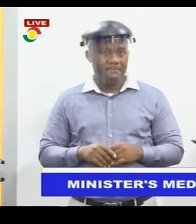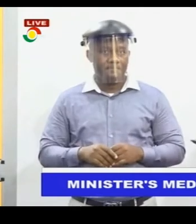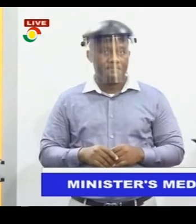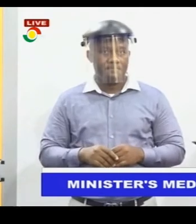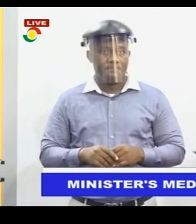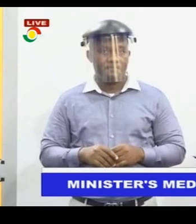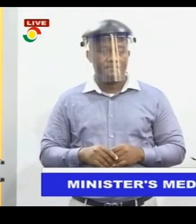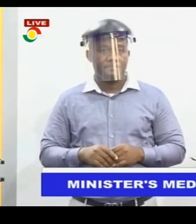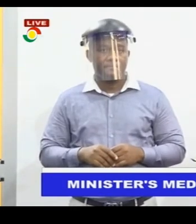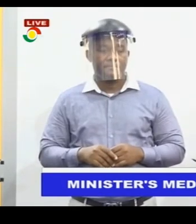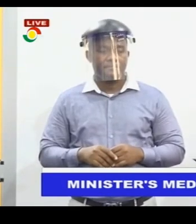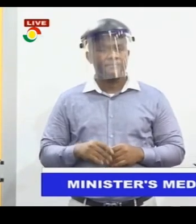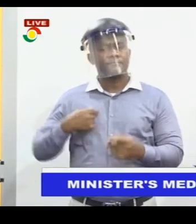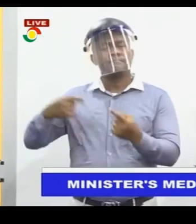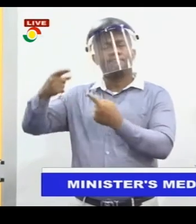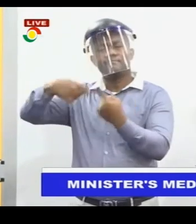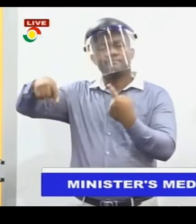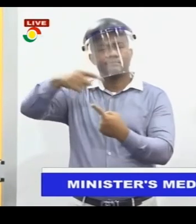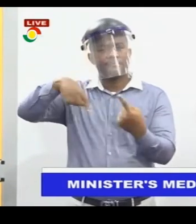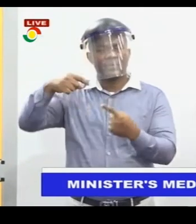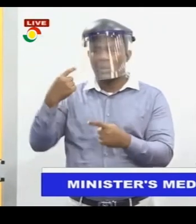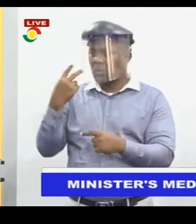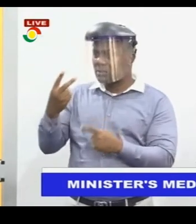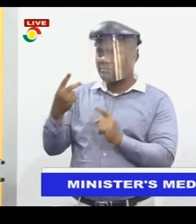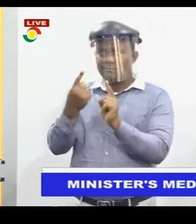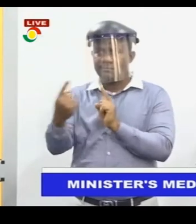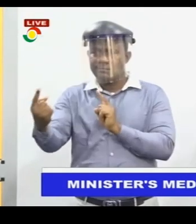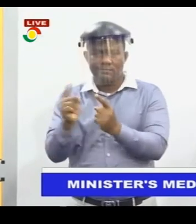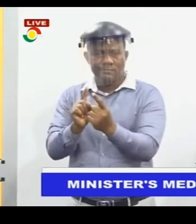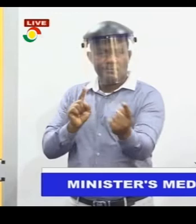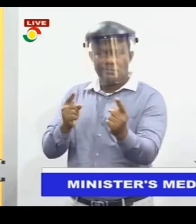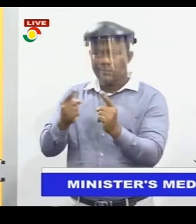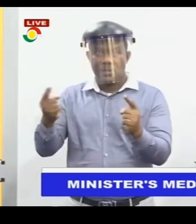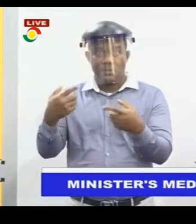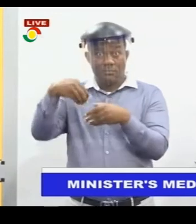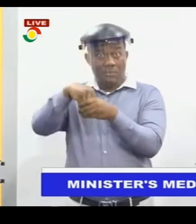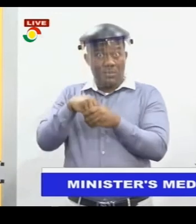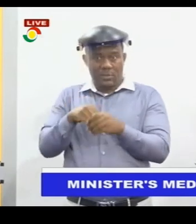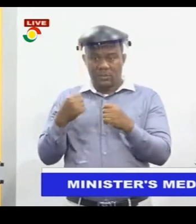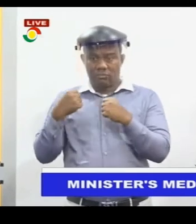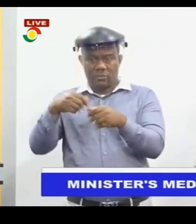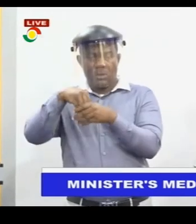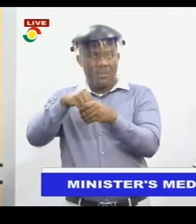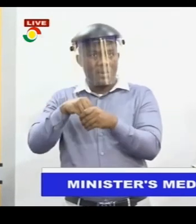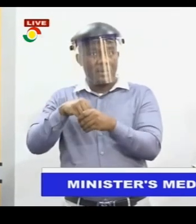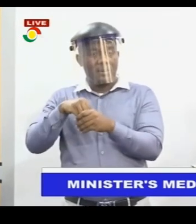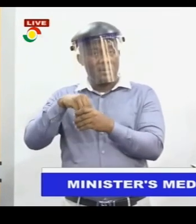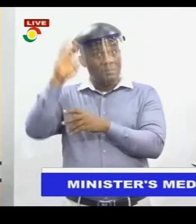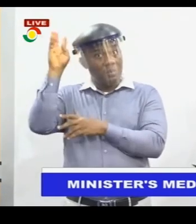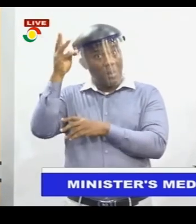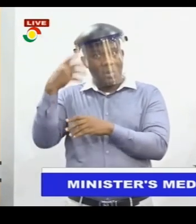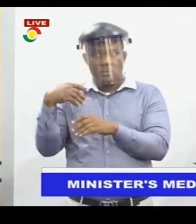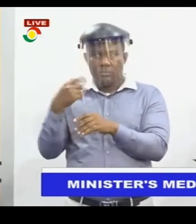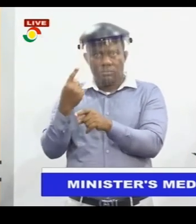We have been going around and realized that social distancing in the transport vehicles, taxis and all that, are quite